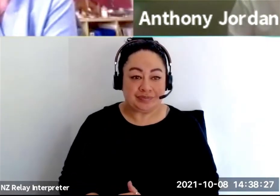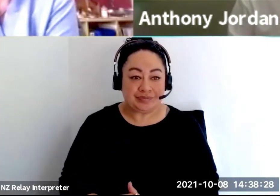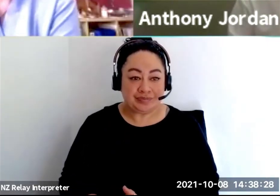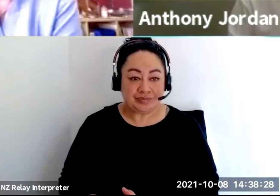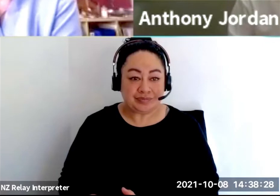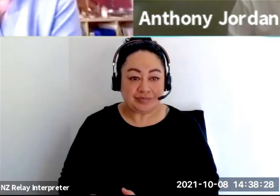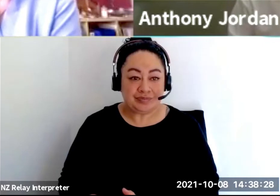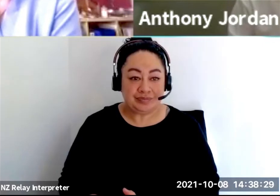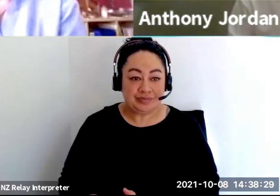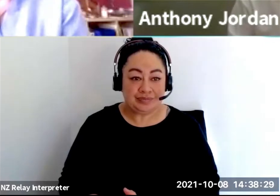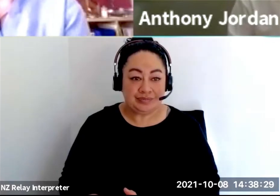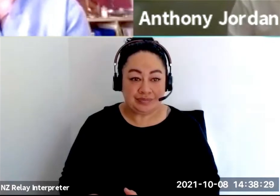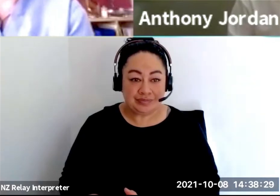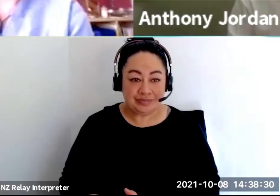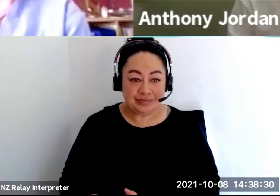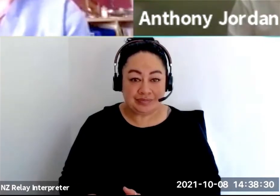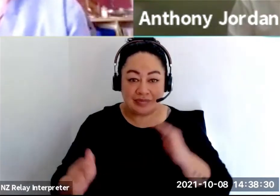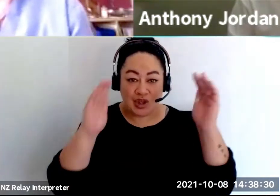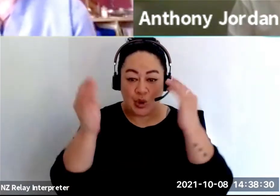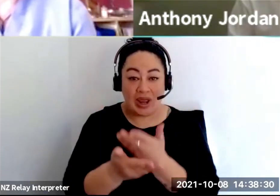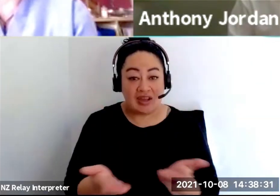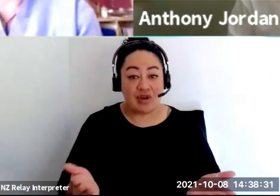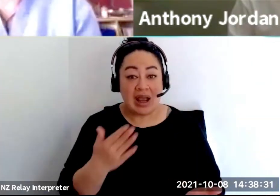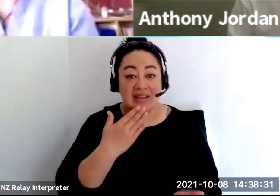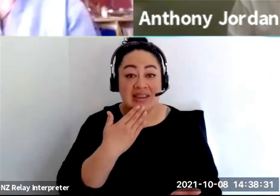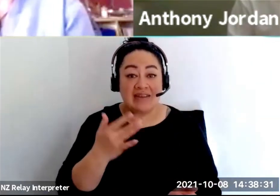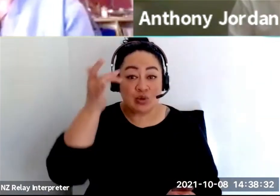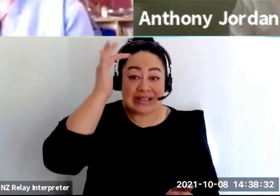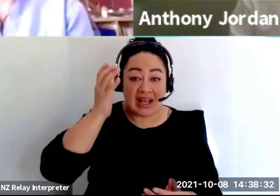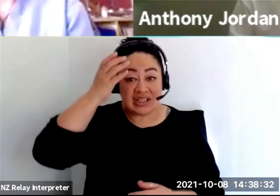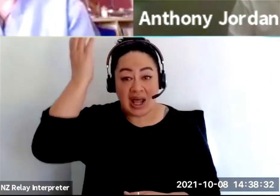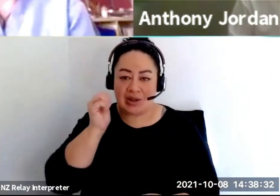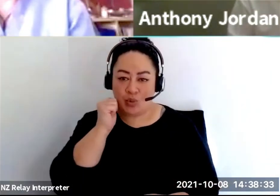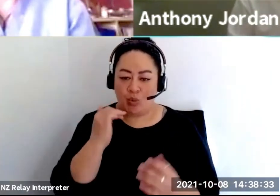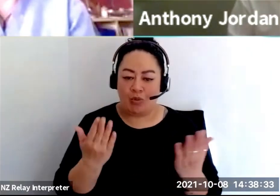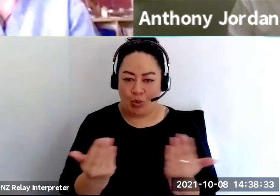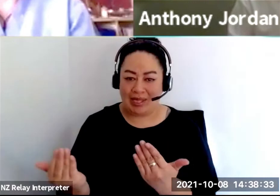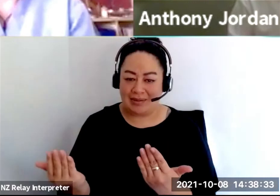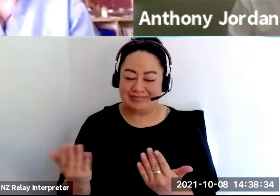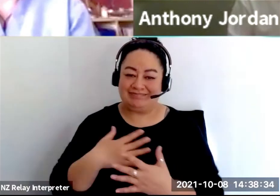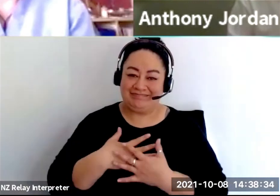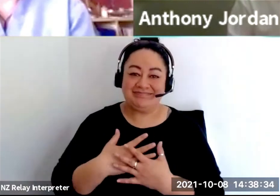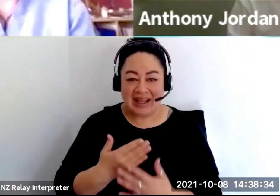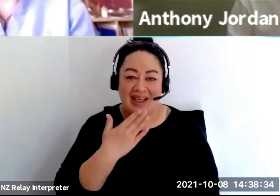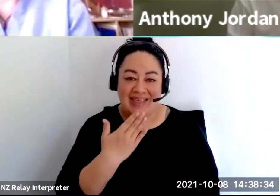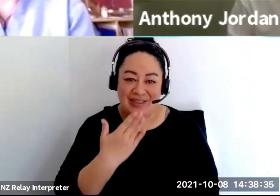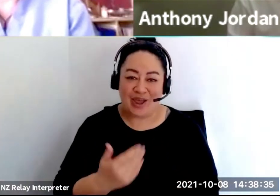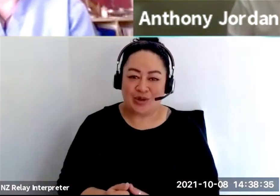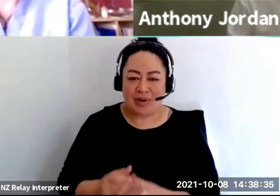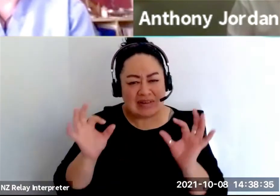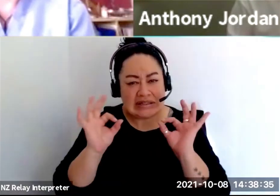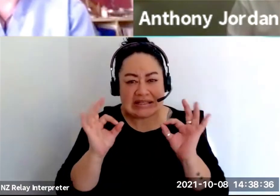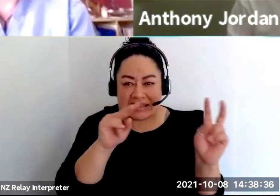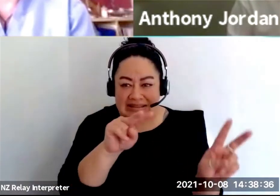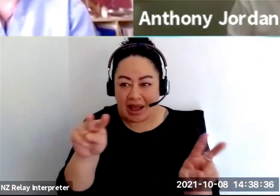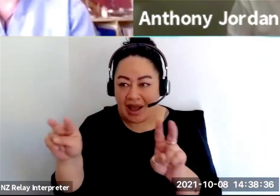Anthony. Kia ora everybody, thank you Dana and Tania for the warm welcome. It's really great to see so many of you